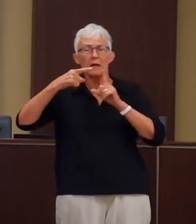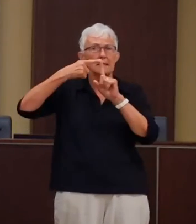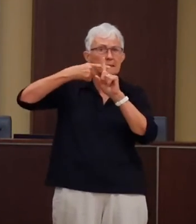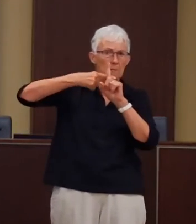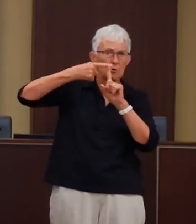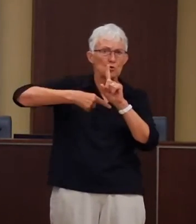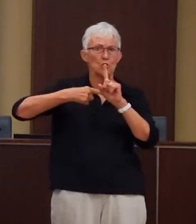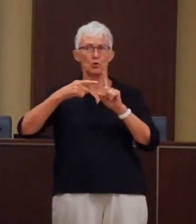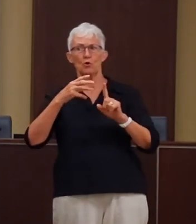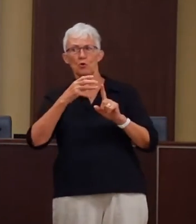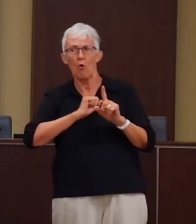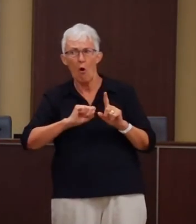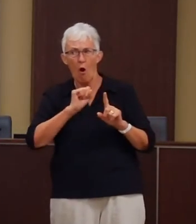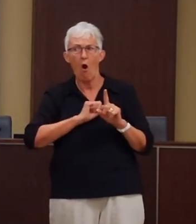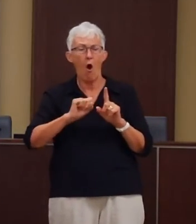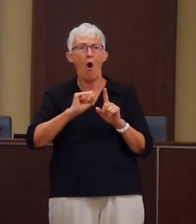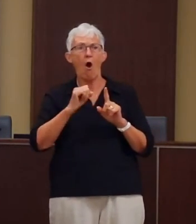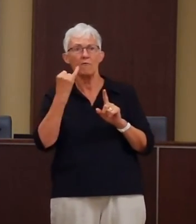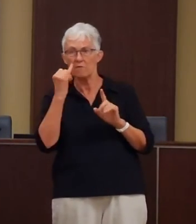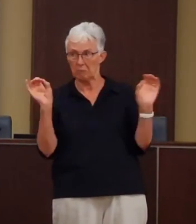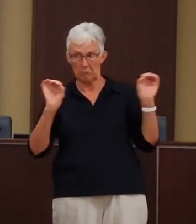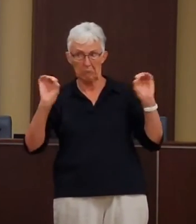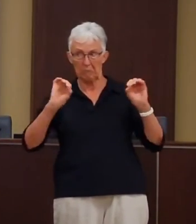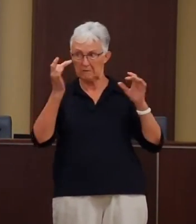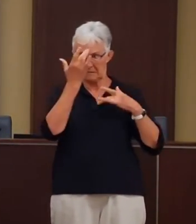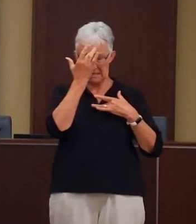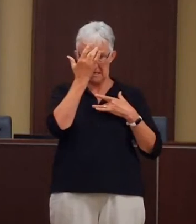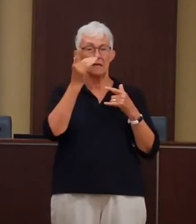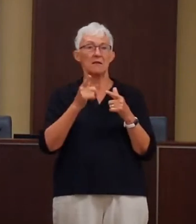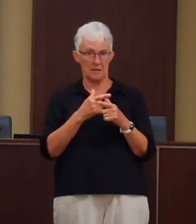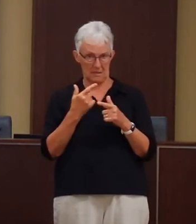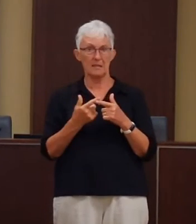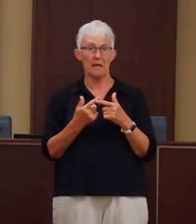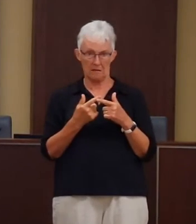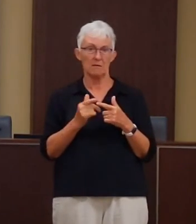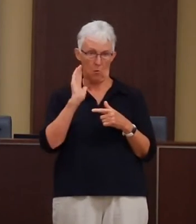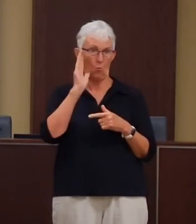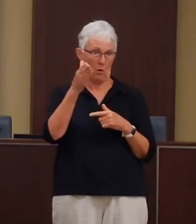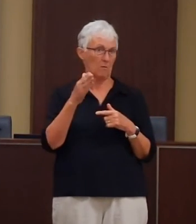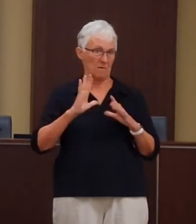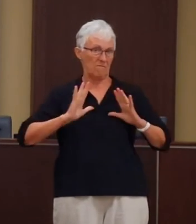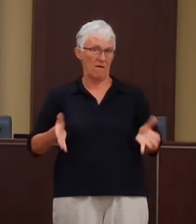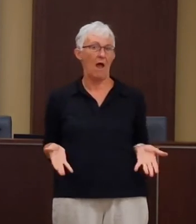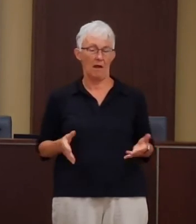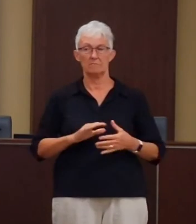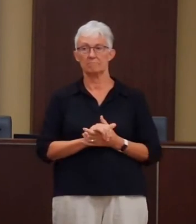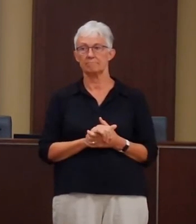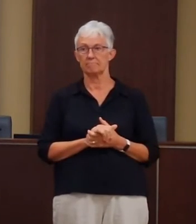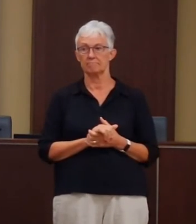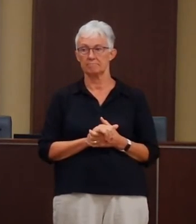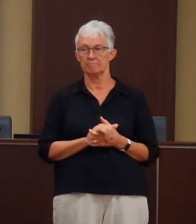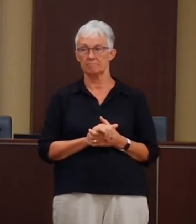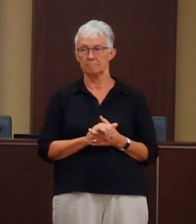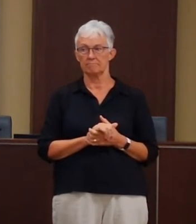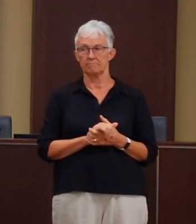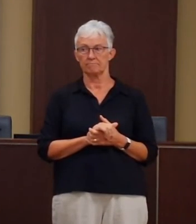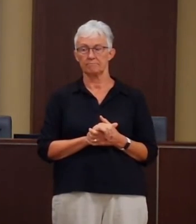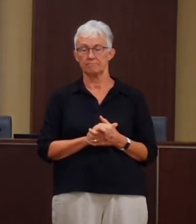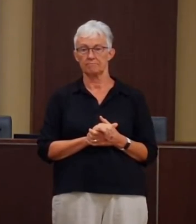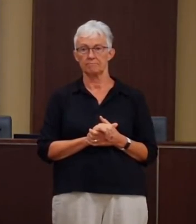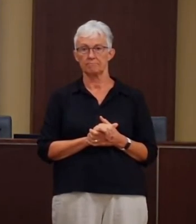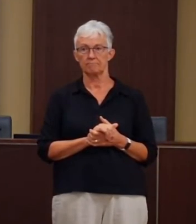become vaccinated if they're eligible, or they wear face covering when they're in school. Remote learning